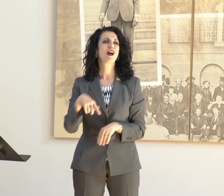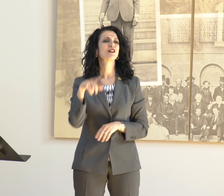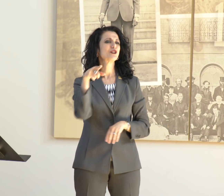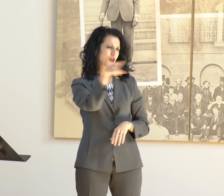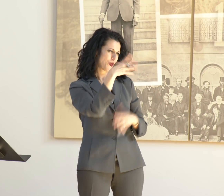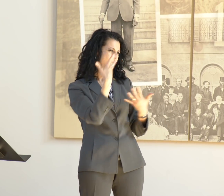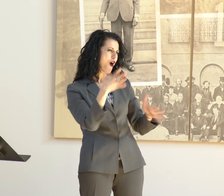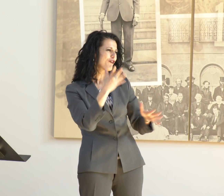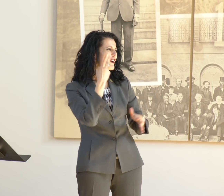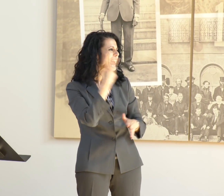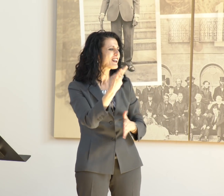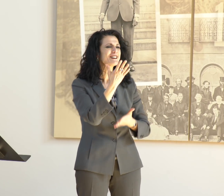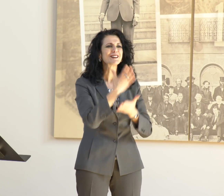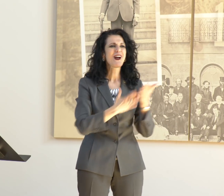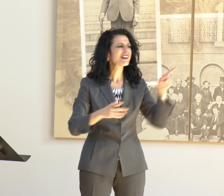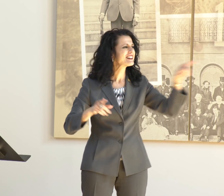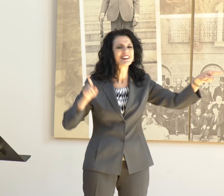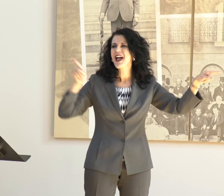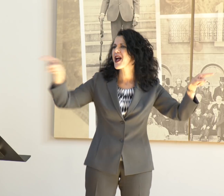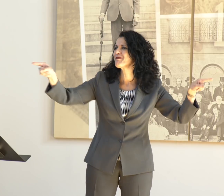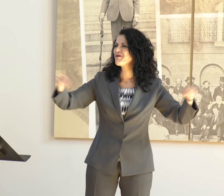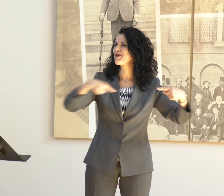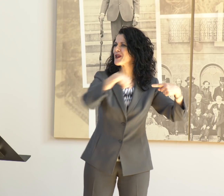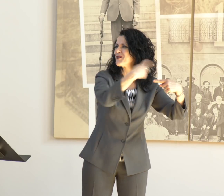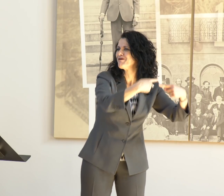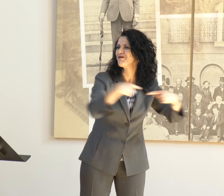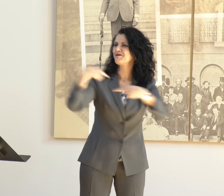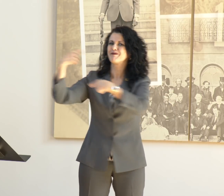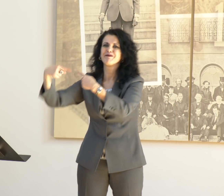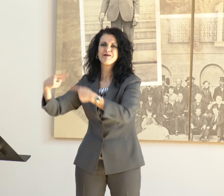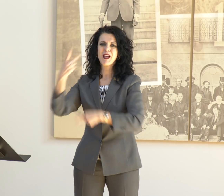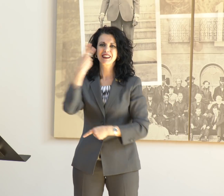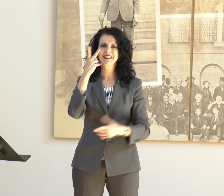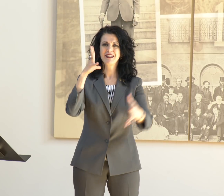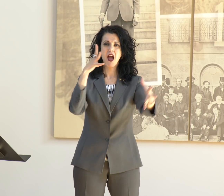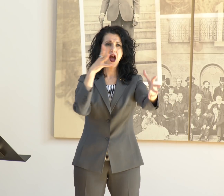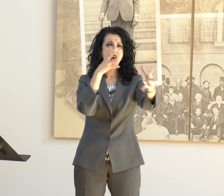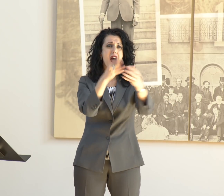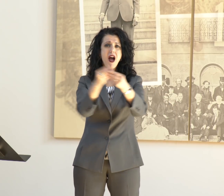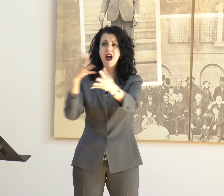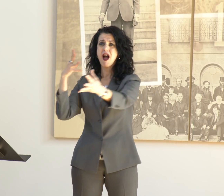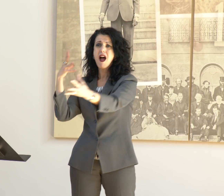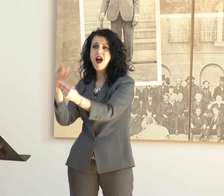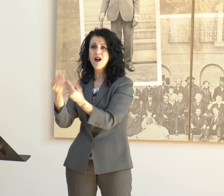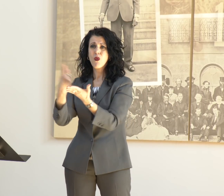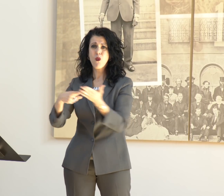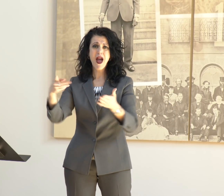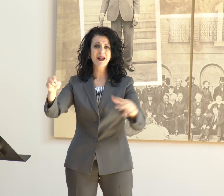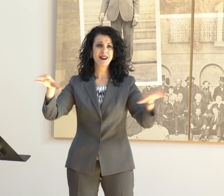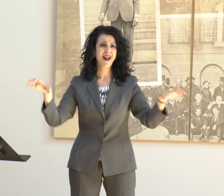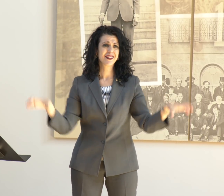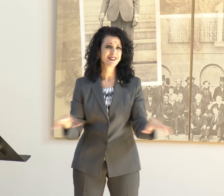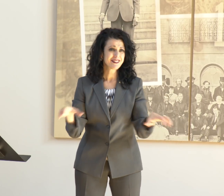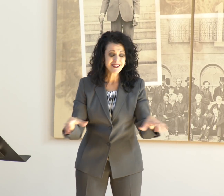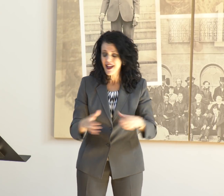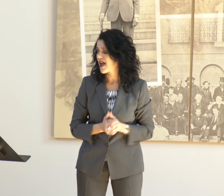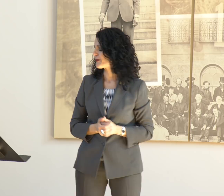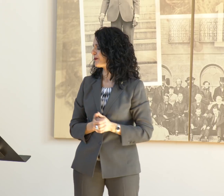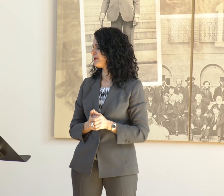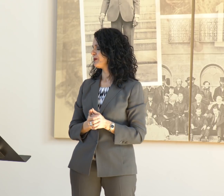Bernard Bragg has already accomplished so much, and you'll see many of his accomplishments up here